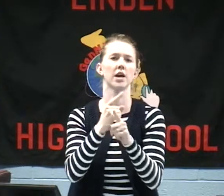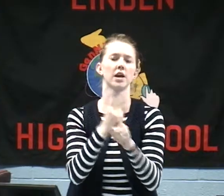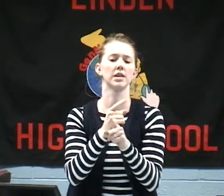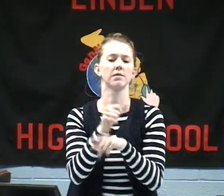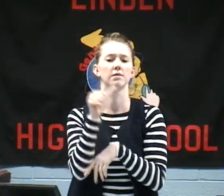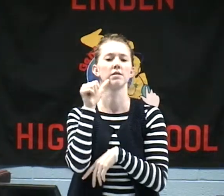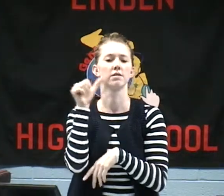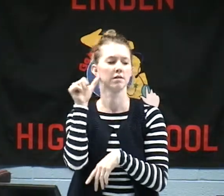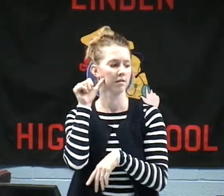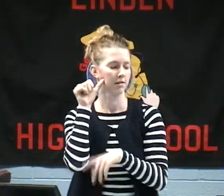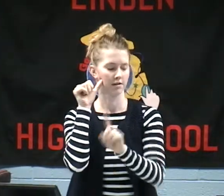What?